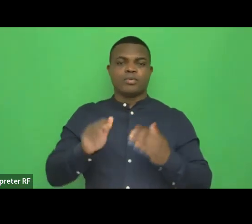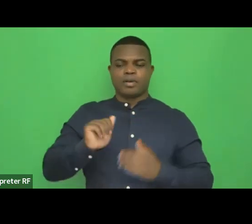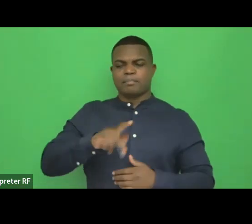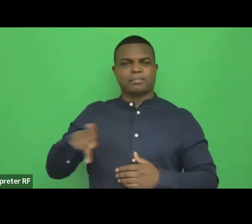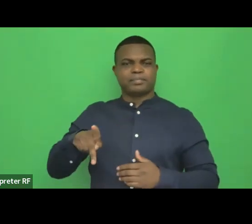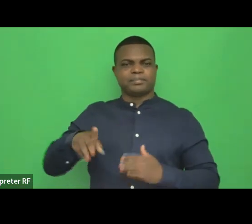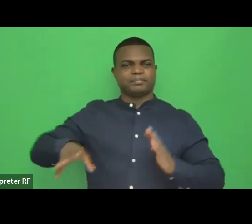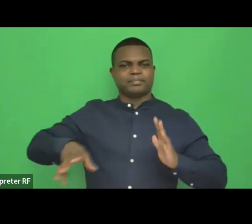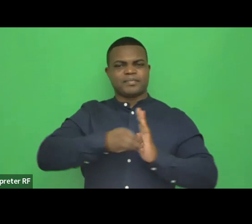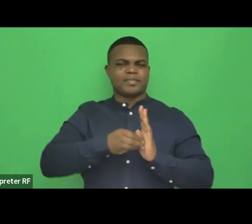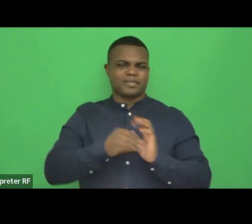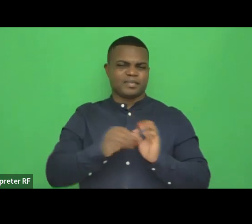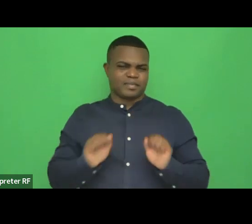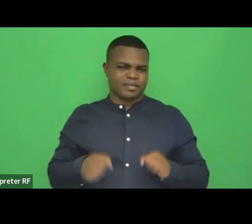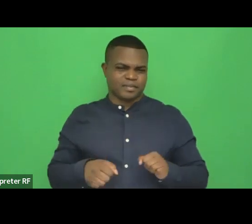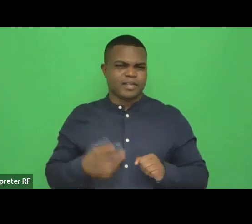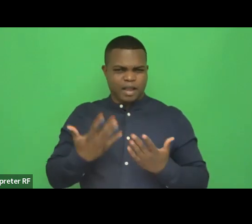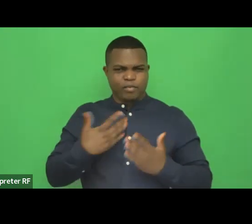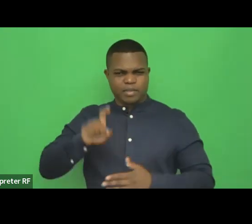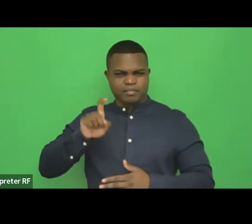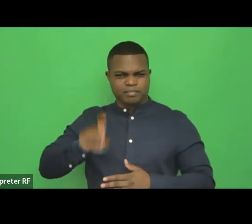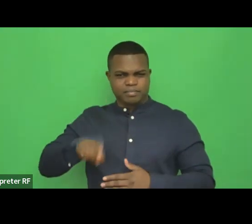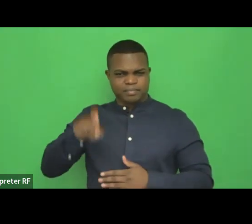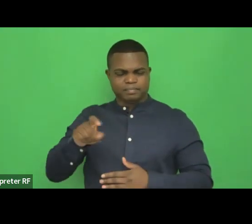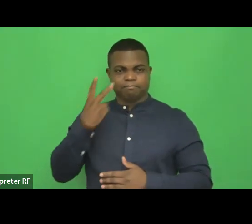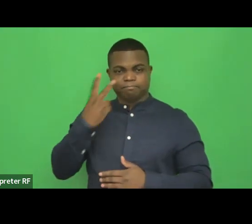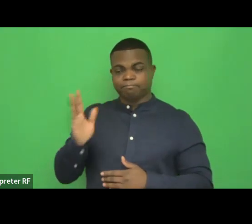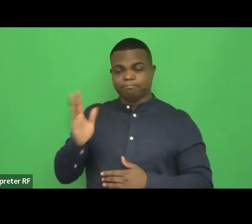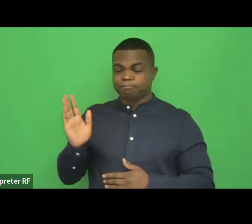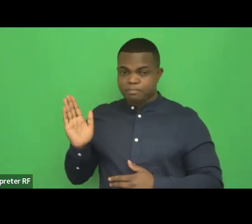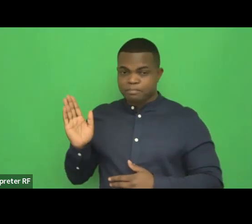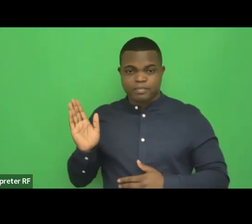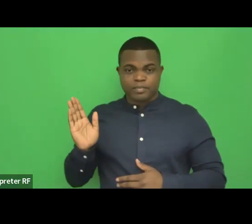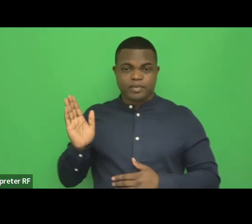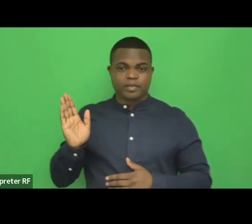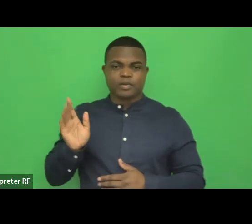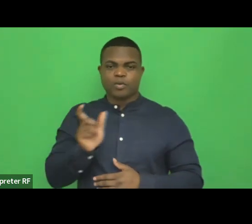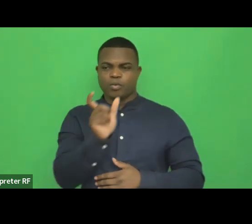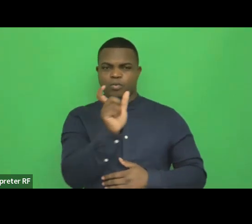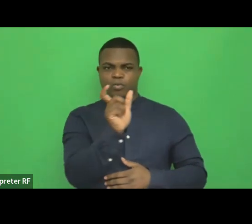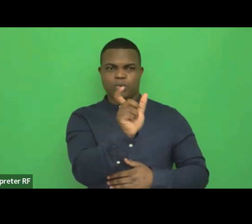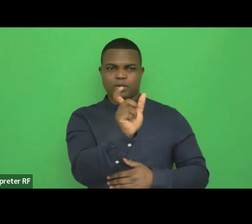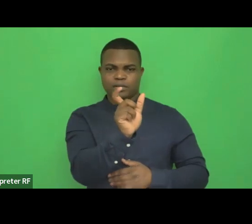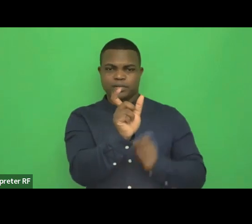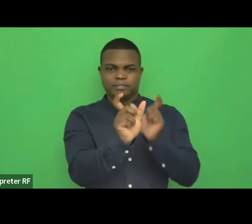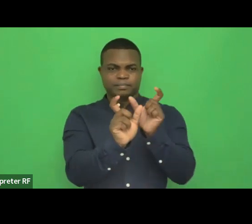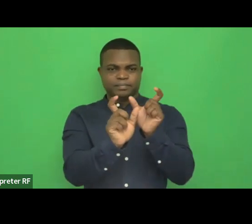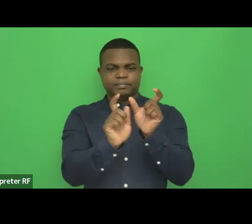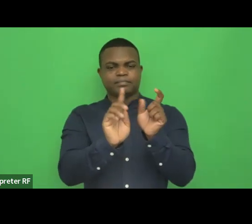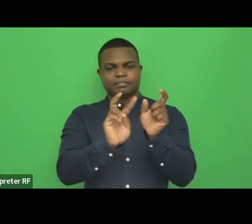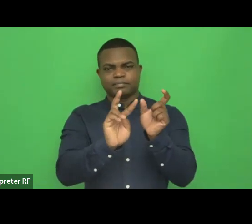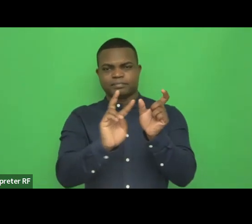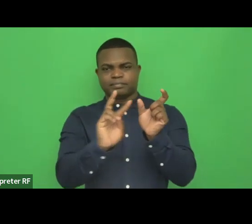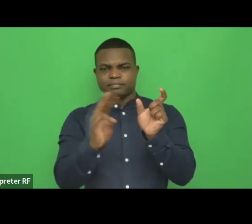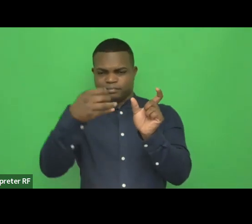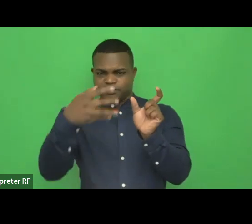analyzes the languages and other elements of the document. And I've got it working in expert mode because I do lots of